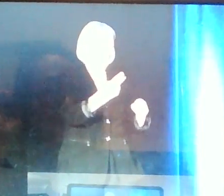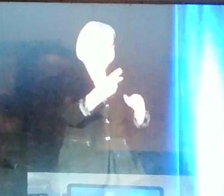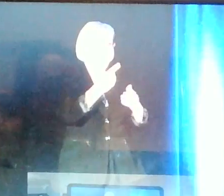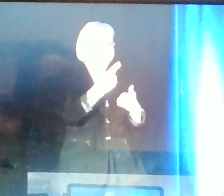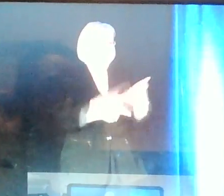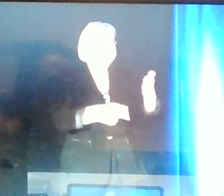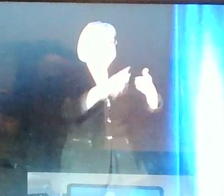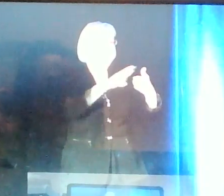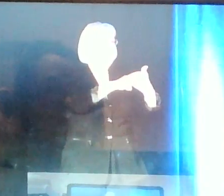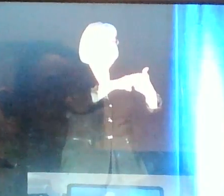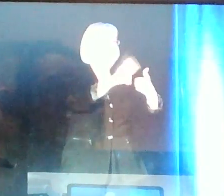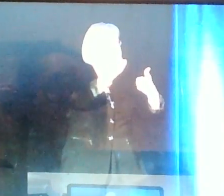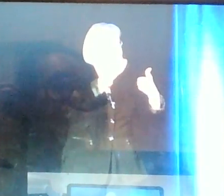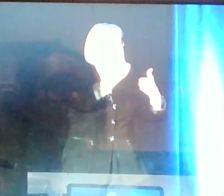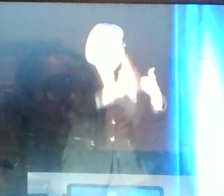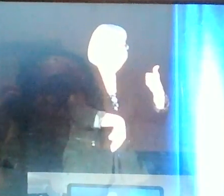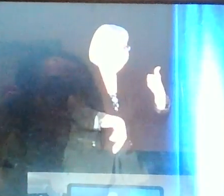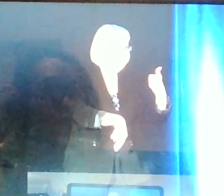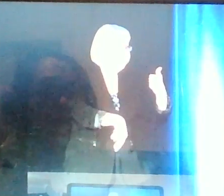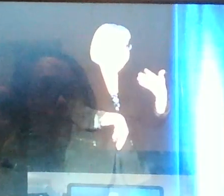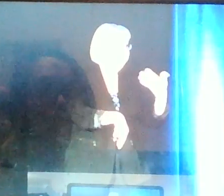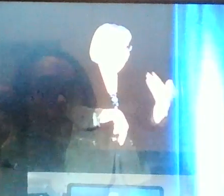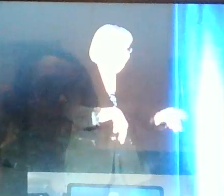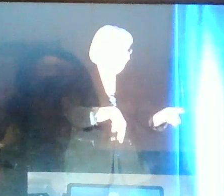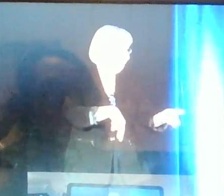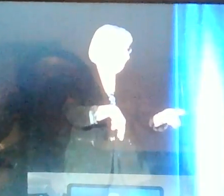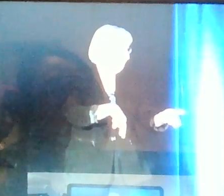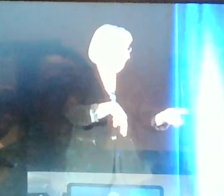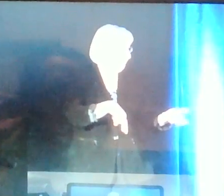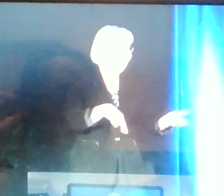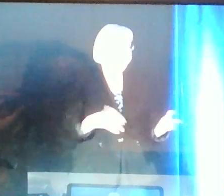What can we see? What's the end result?